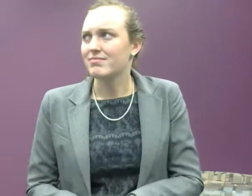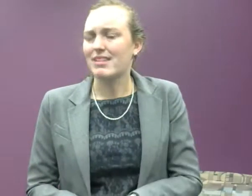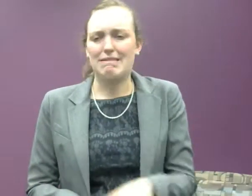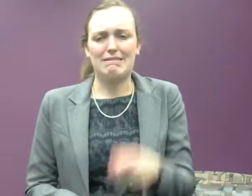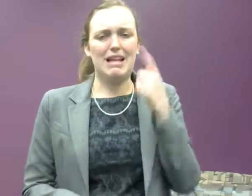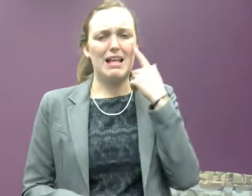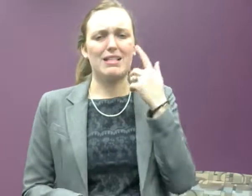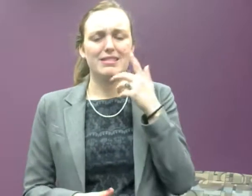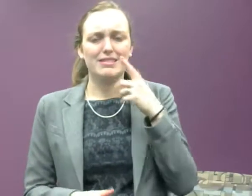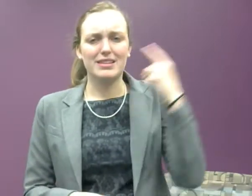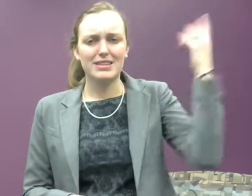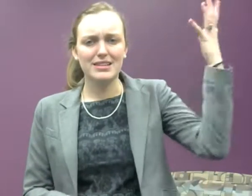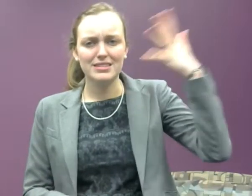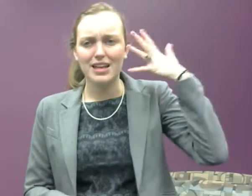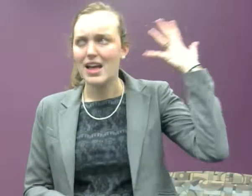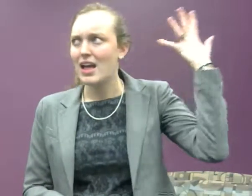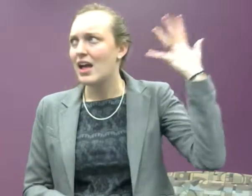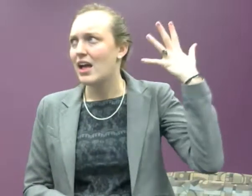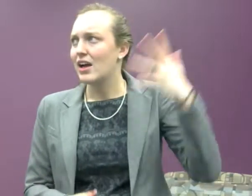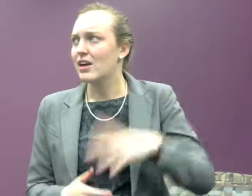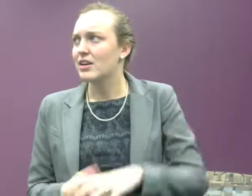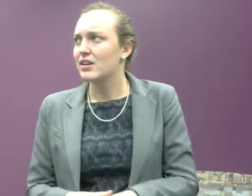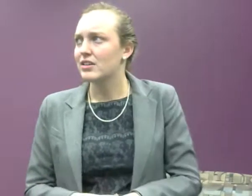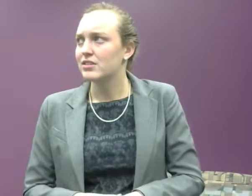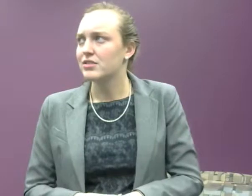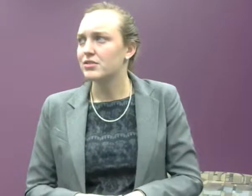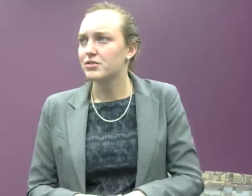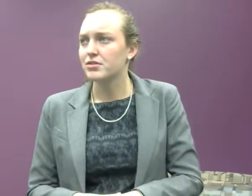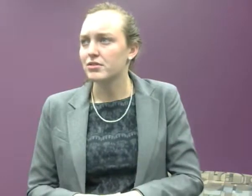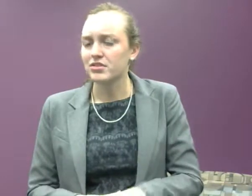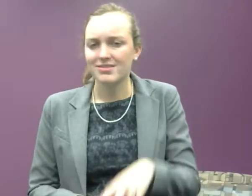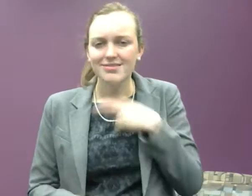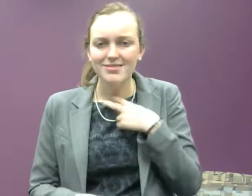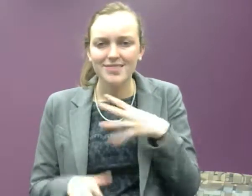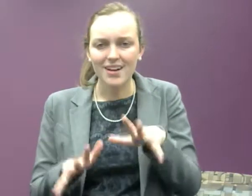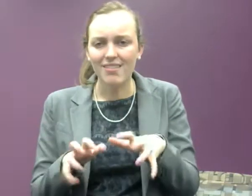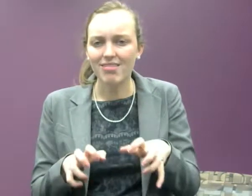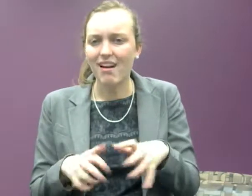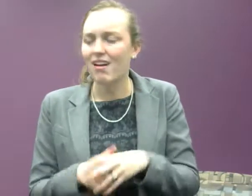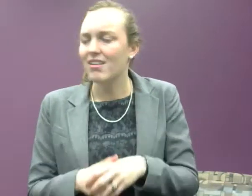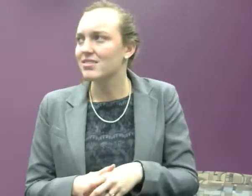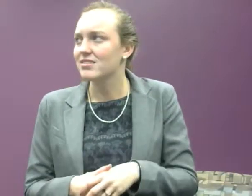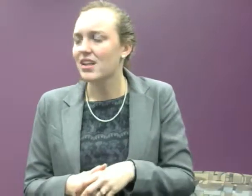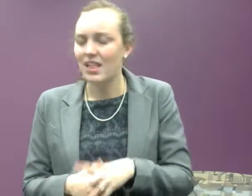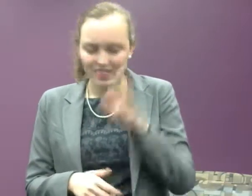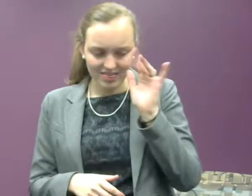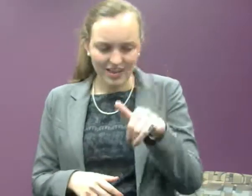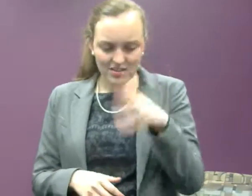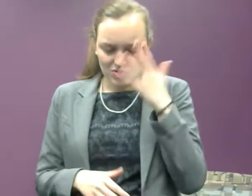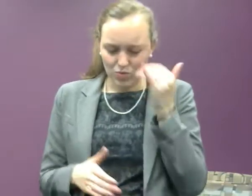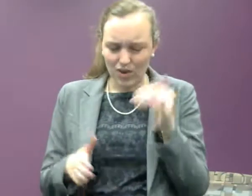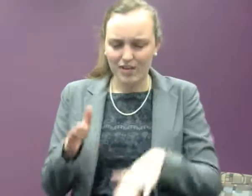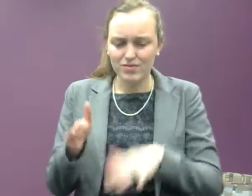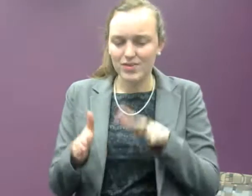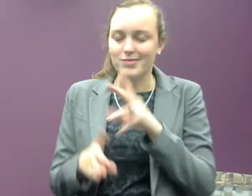in them. A lot of people think there's air caught in the ice, and that's why it floods. Think about icebergs and a solid layer of ice on top of the pond. We